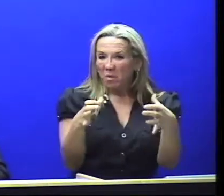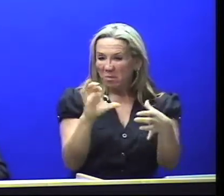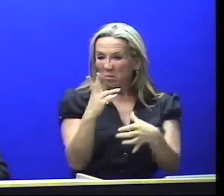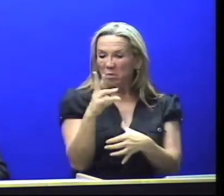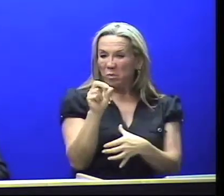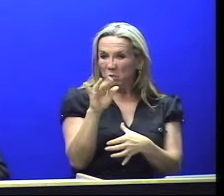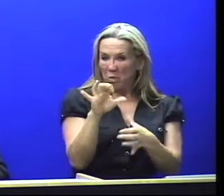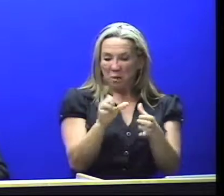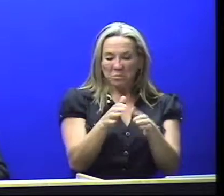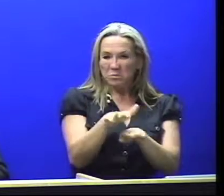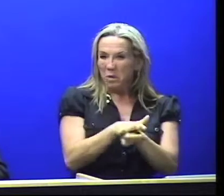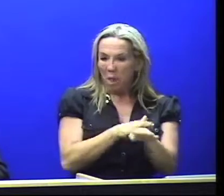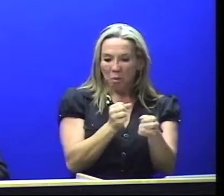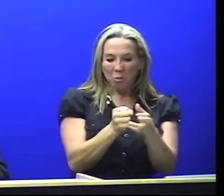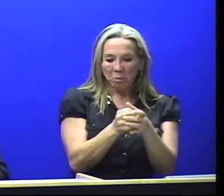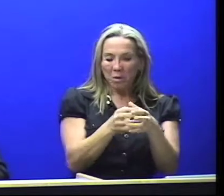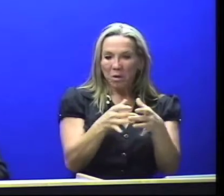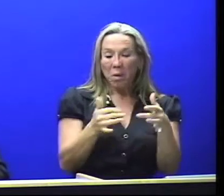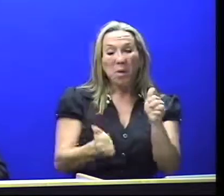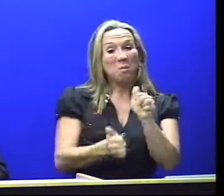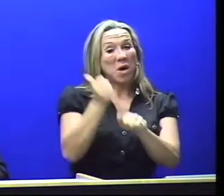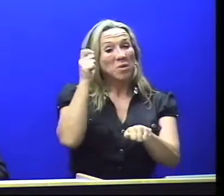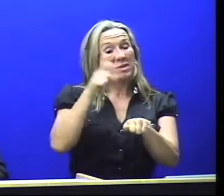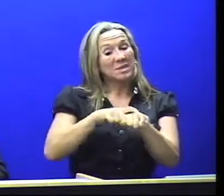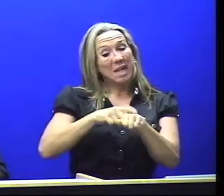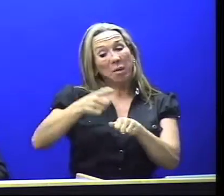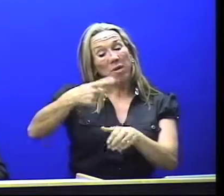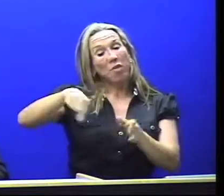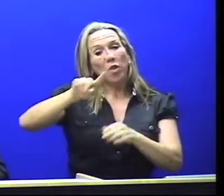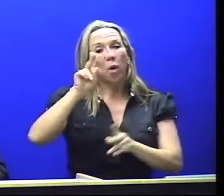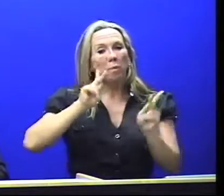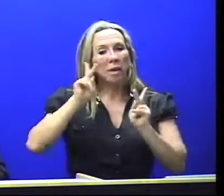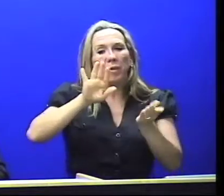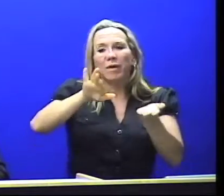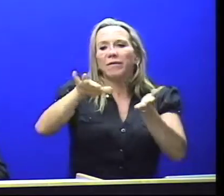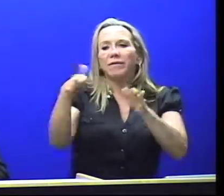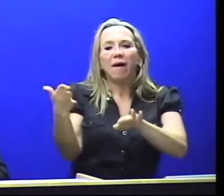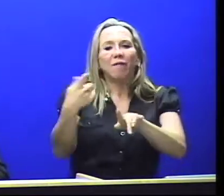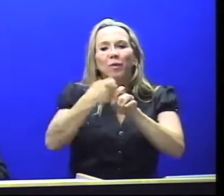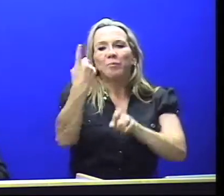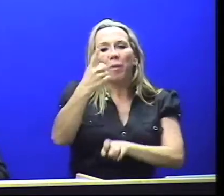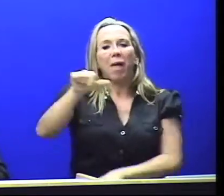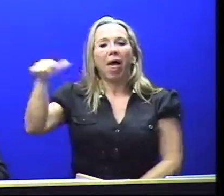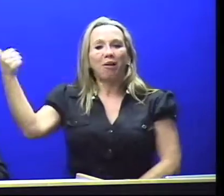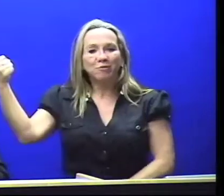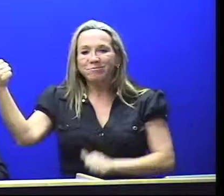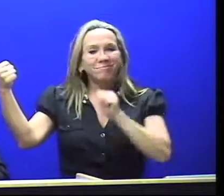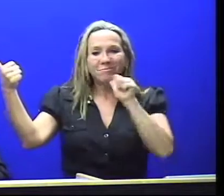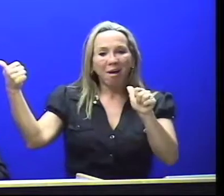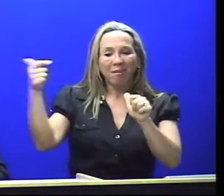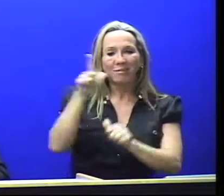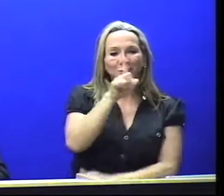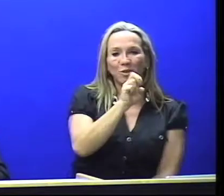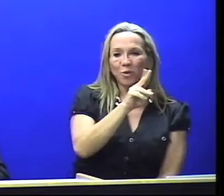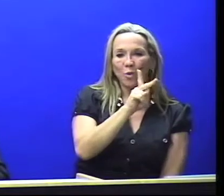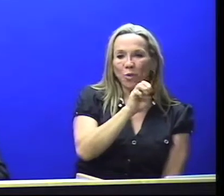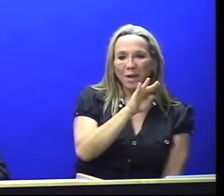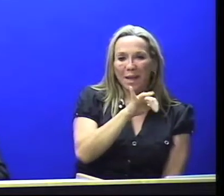oftentimes they actually end up dying of another cause other than their leukemia.